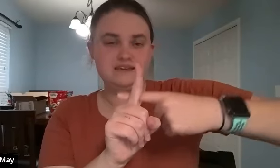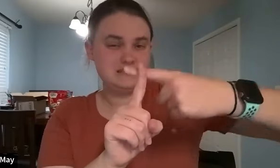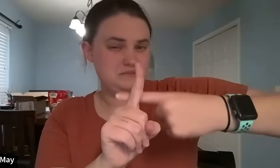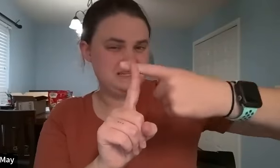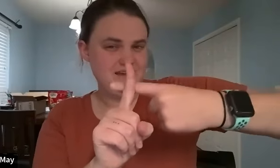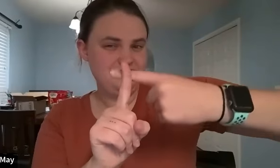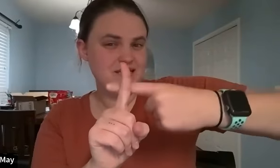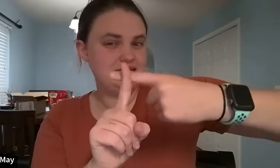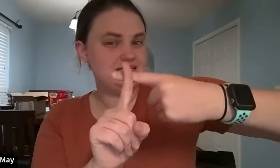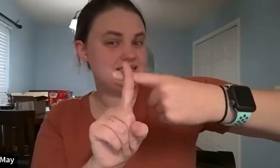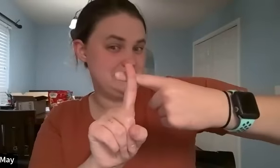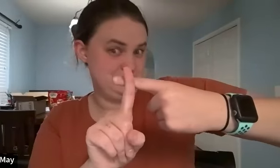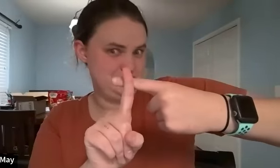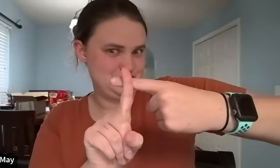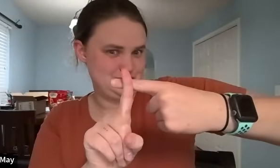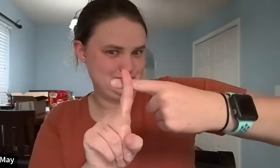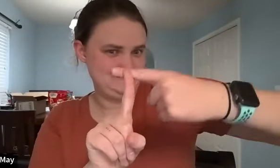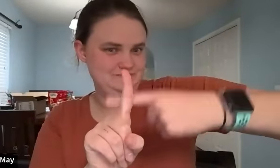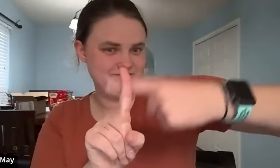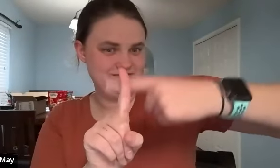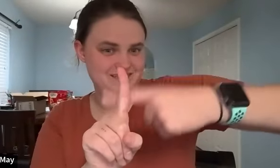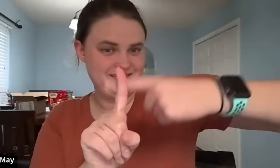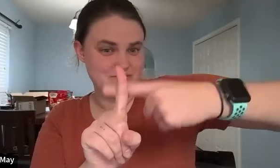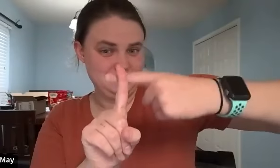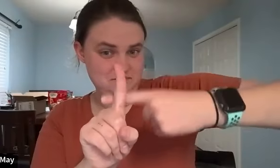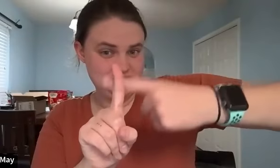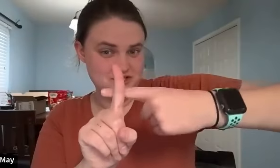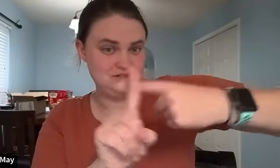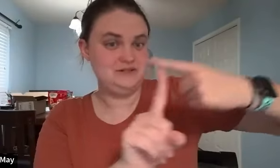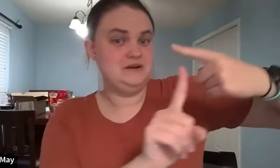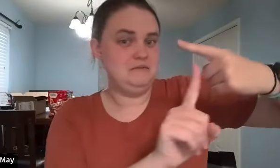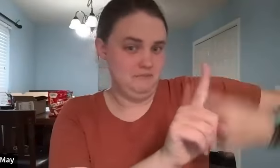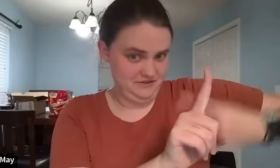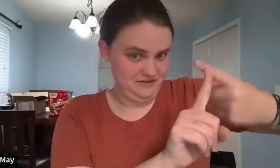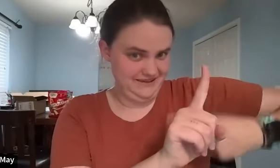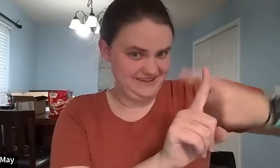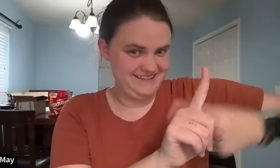Because up and down is temperature. So temperature monthly.